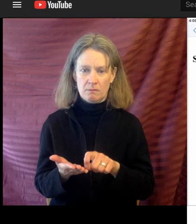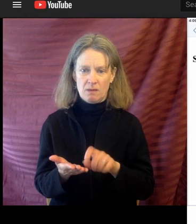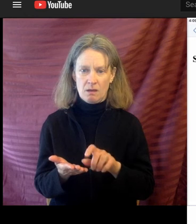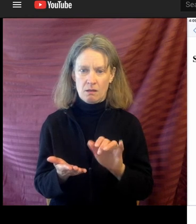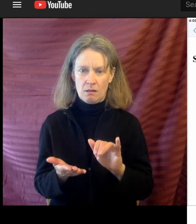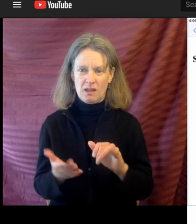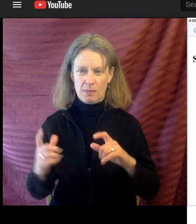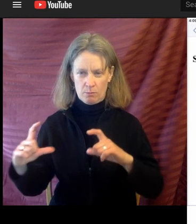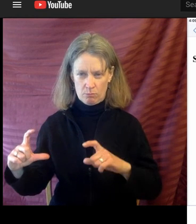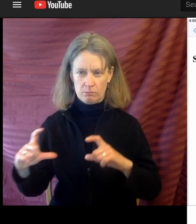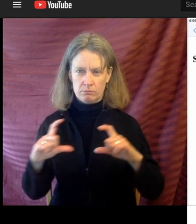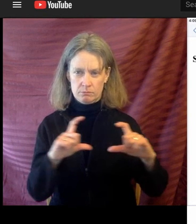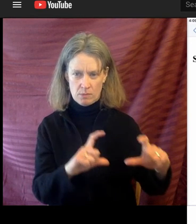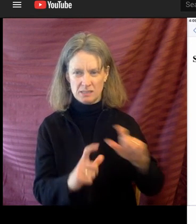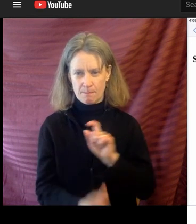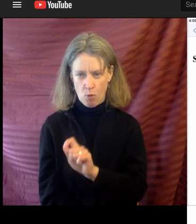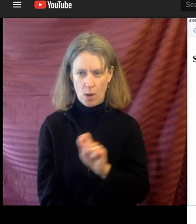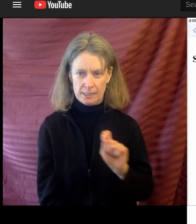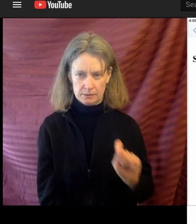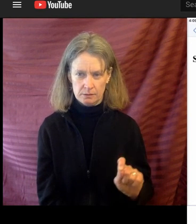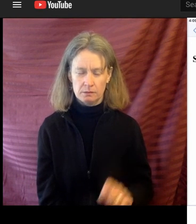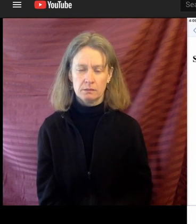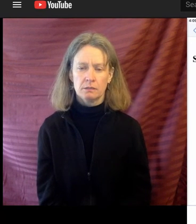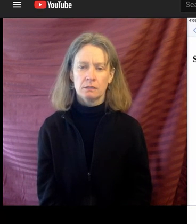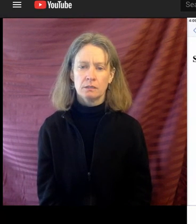3 when y is 0.